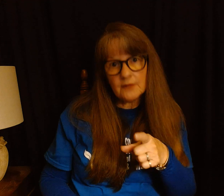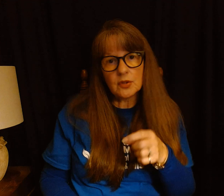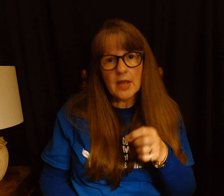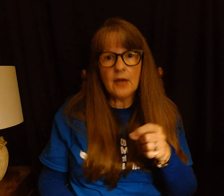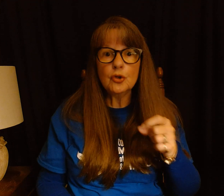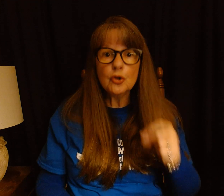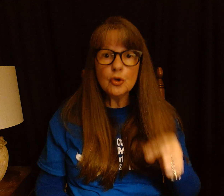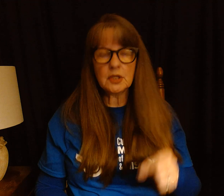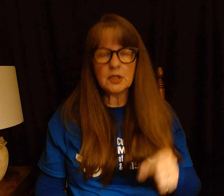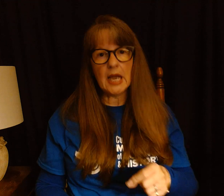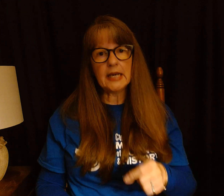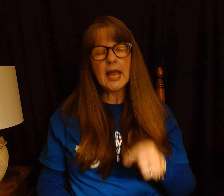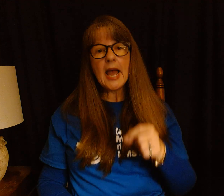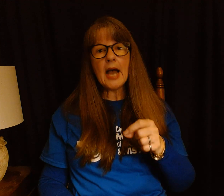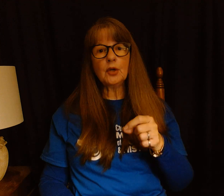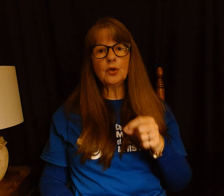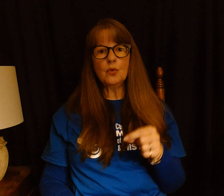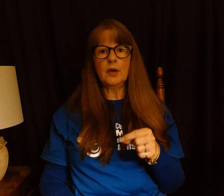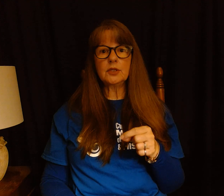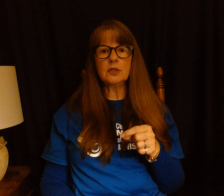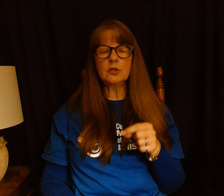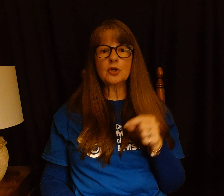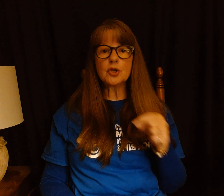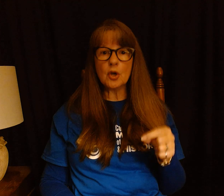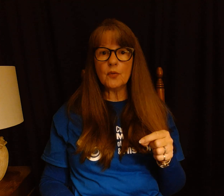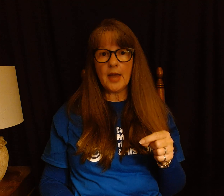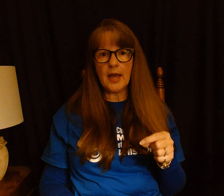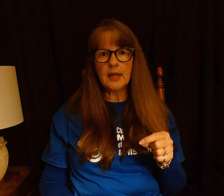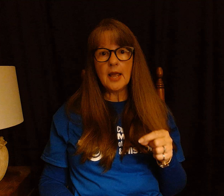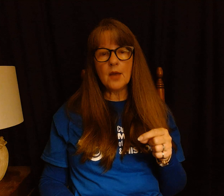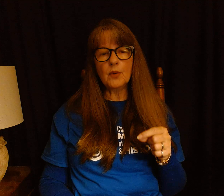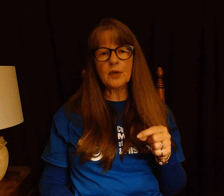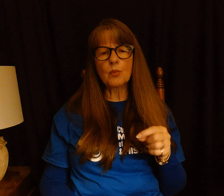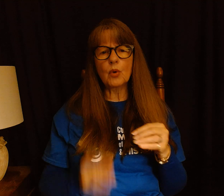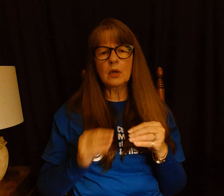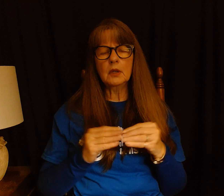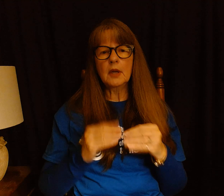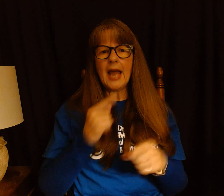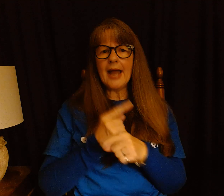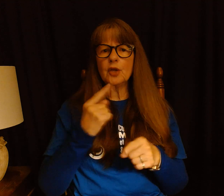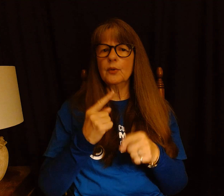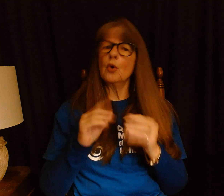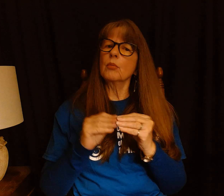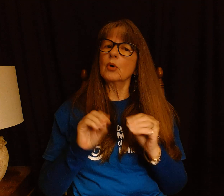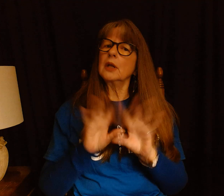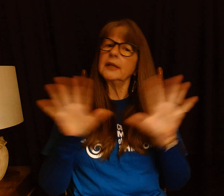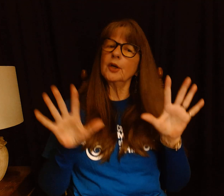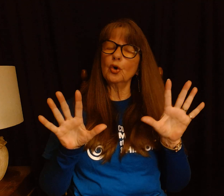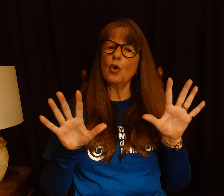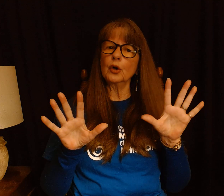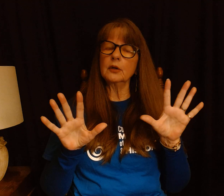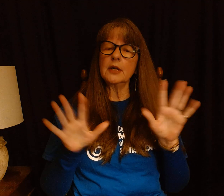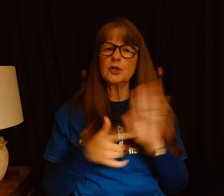how you decide how you want to show that and what's more accurate or more clear or is showing.